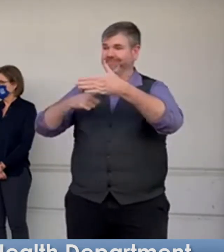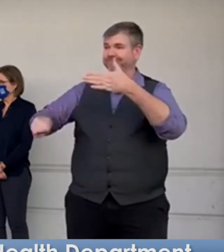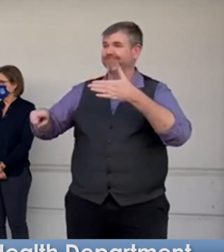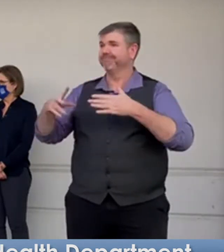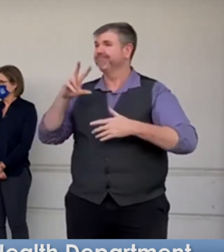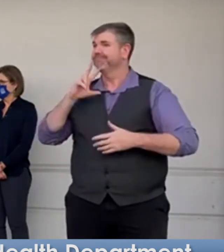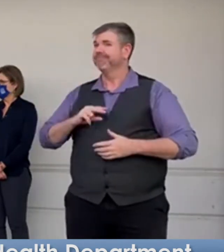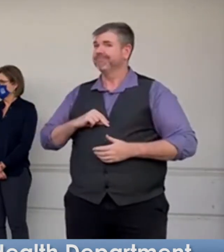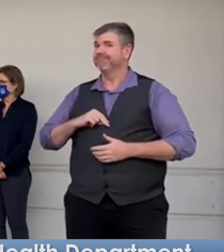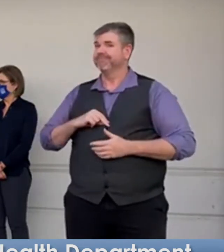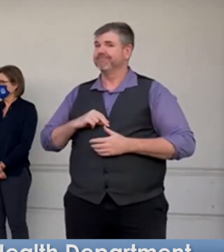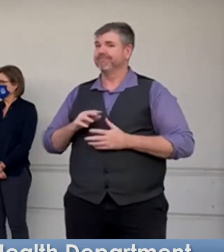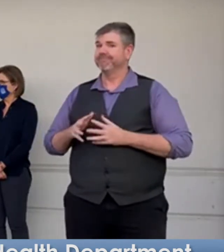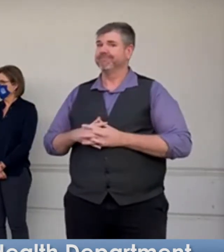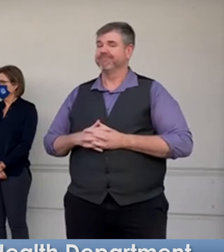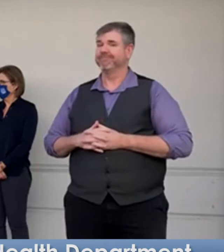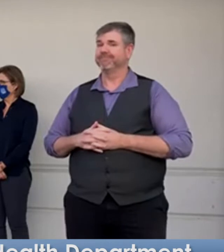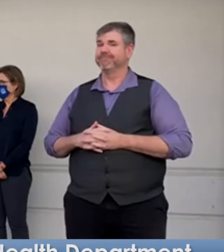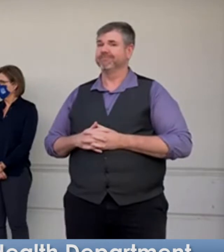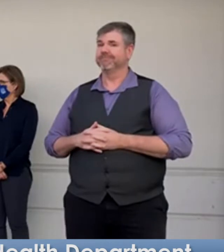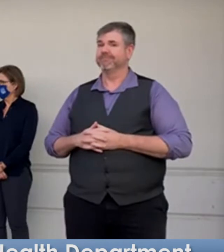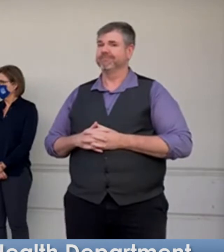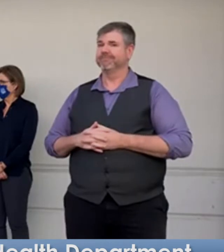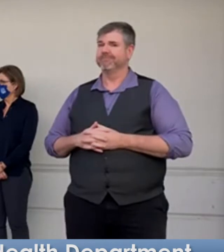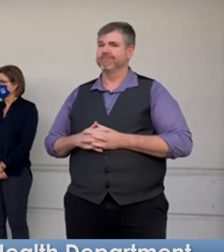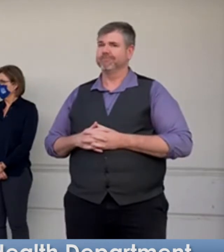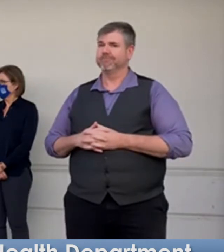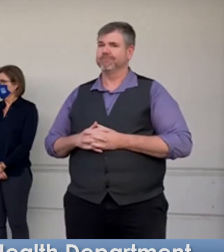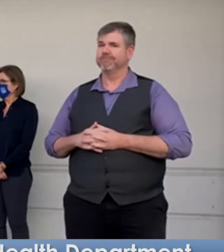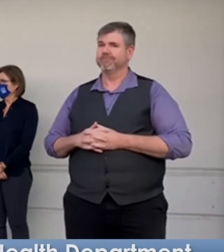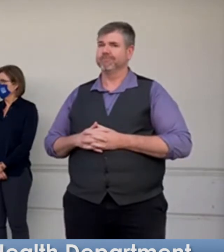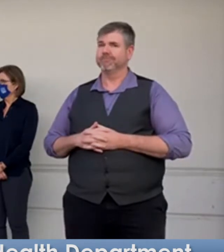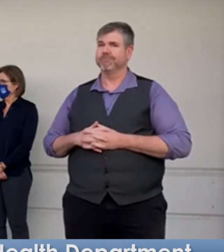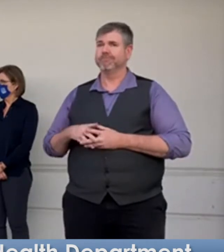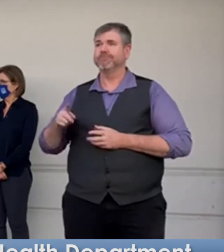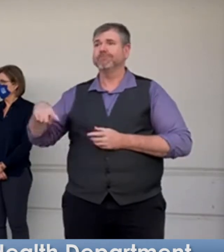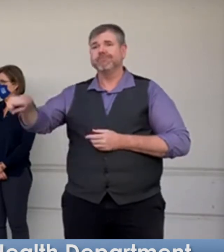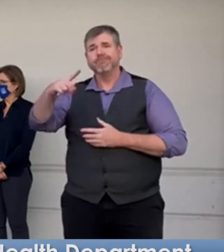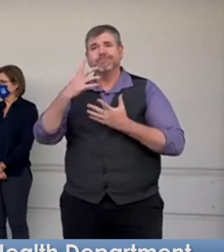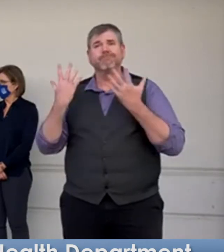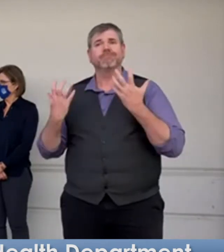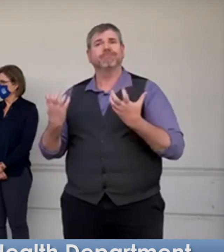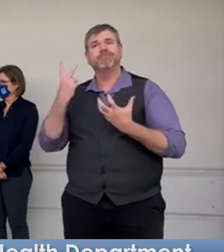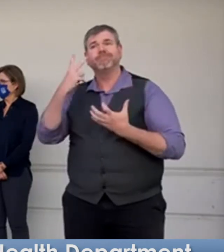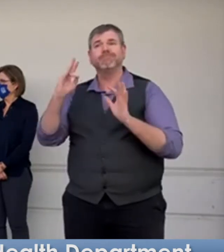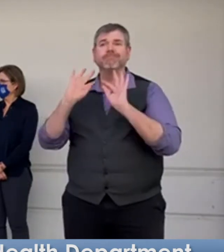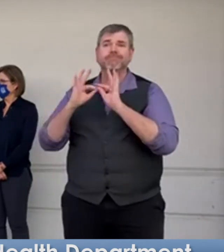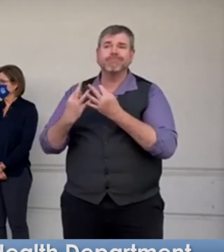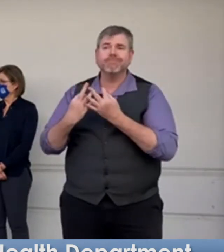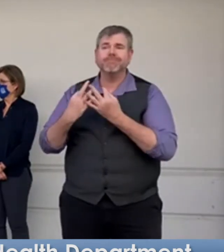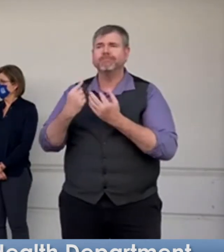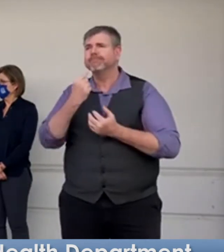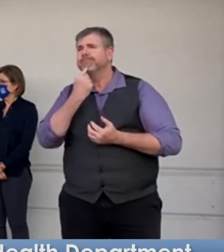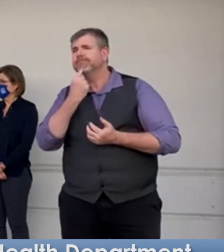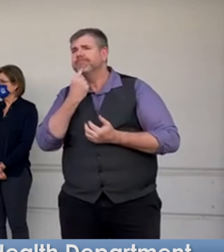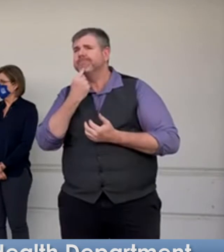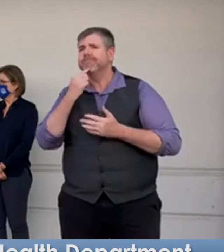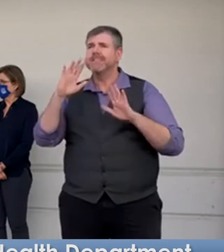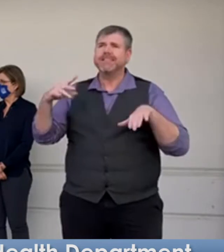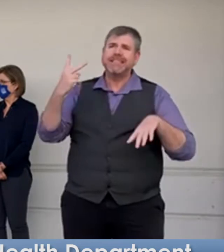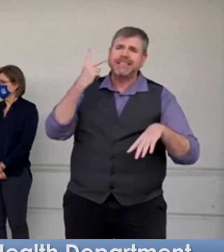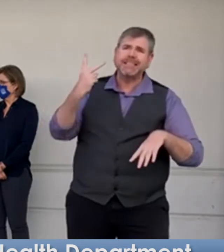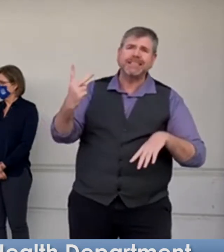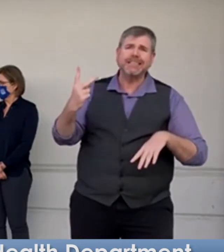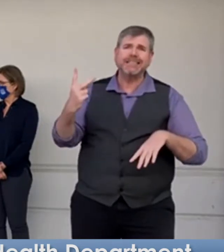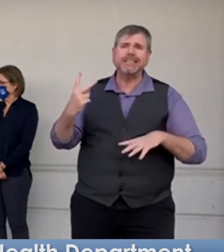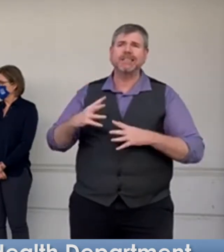the corner, it's so hard not to want to see your family members. And I just want to share something personal, and I'm sure this has happened to you. I got